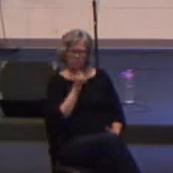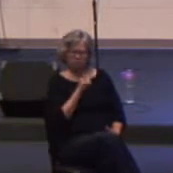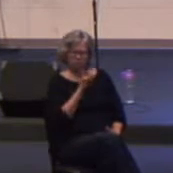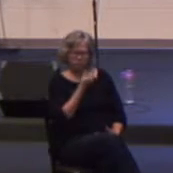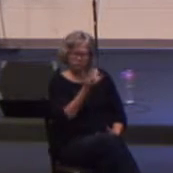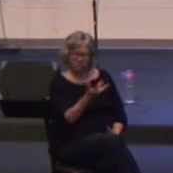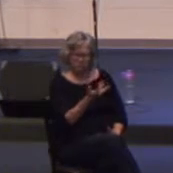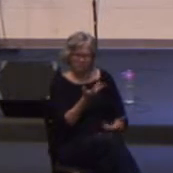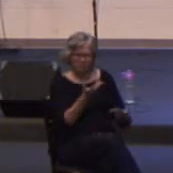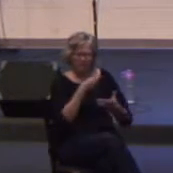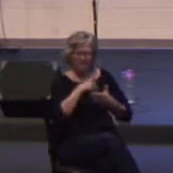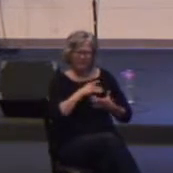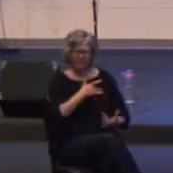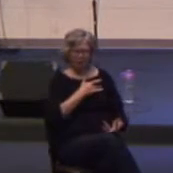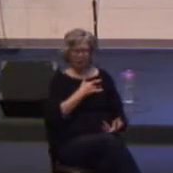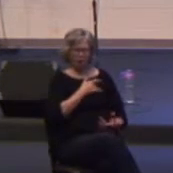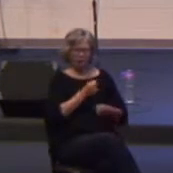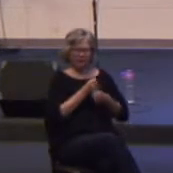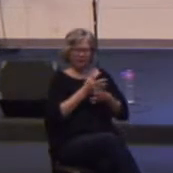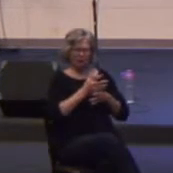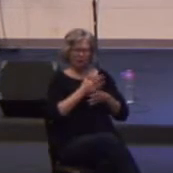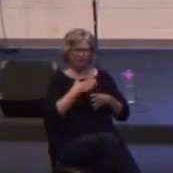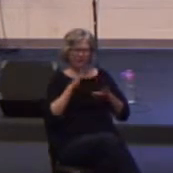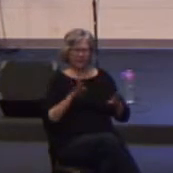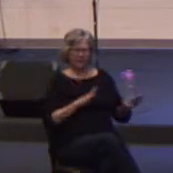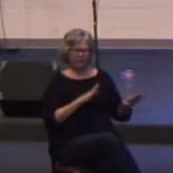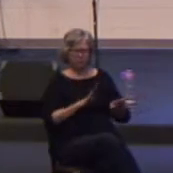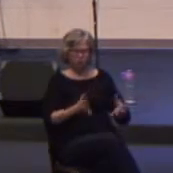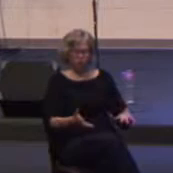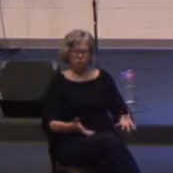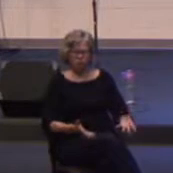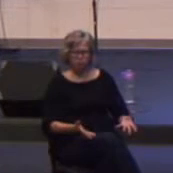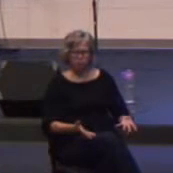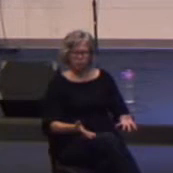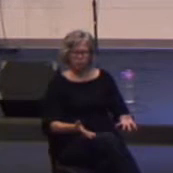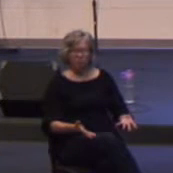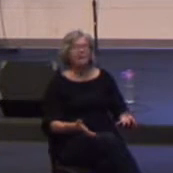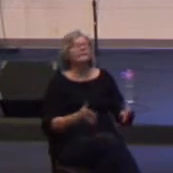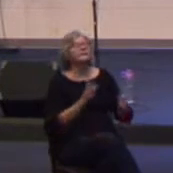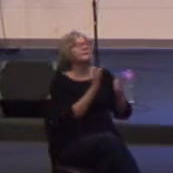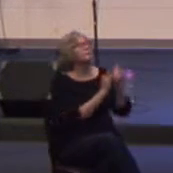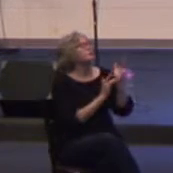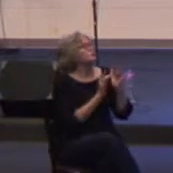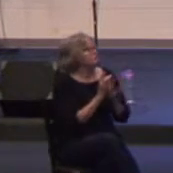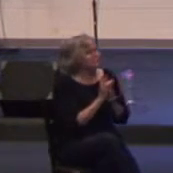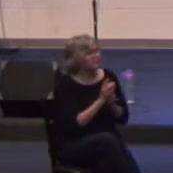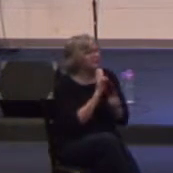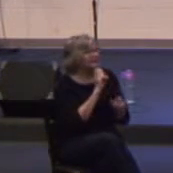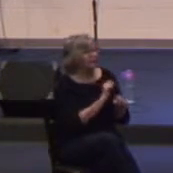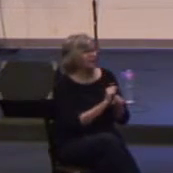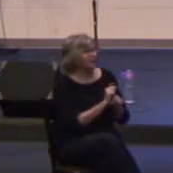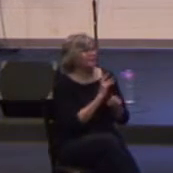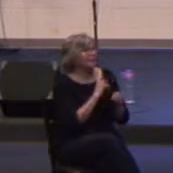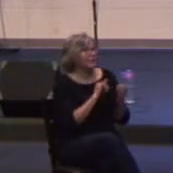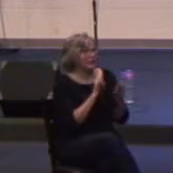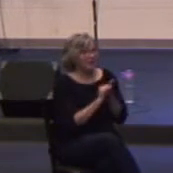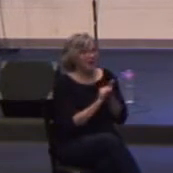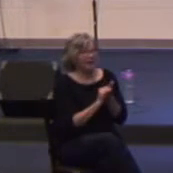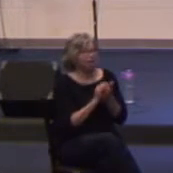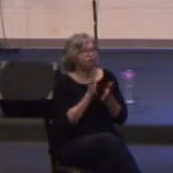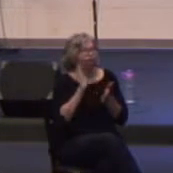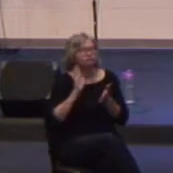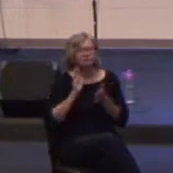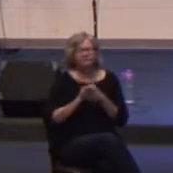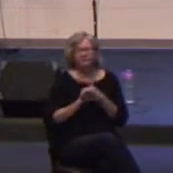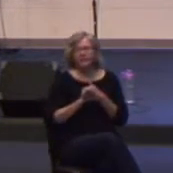my heart that is leading to these actions I see myself taking in life? Jesus actually talked about this once, and these